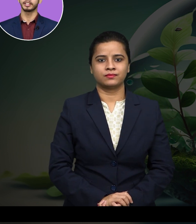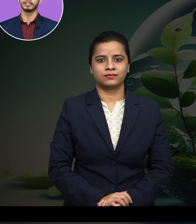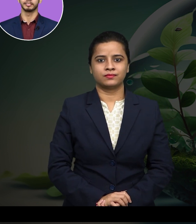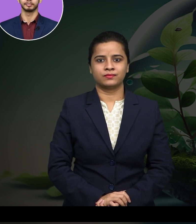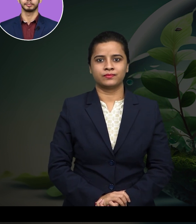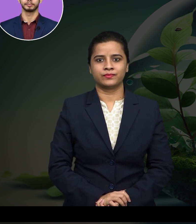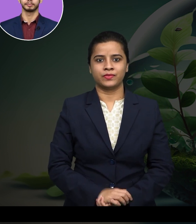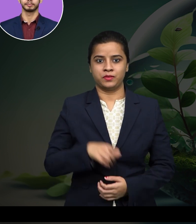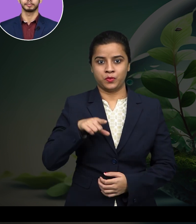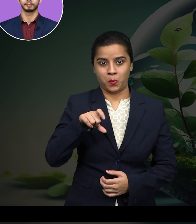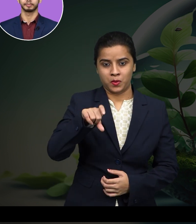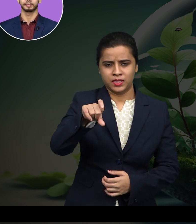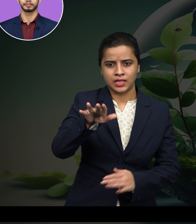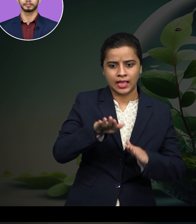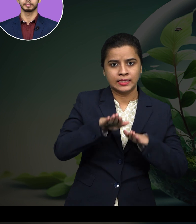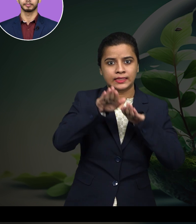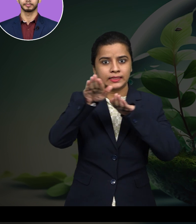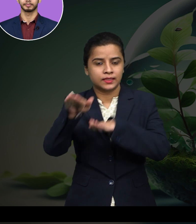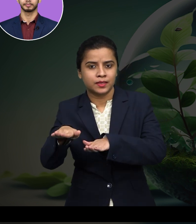food chain,